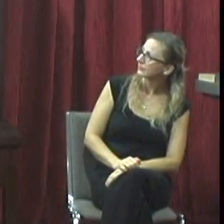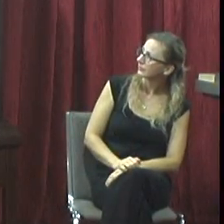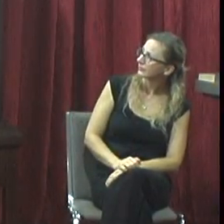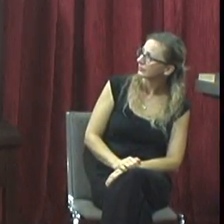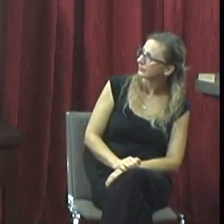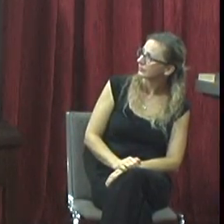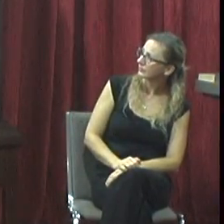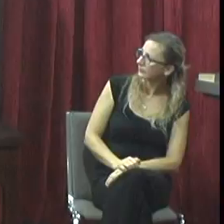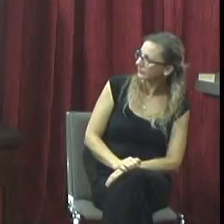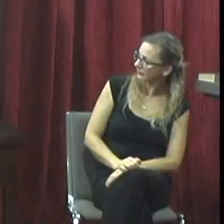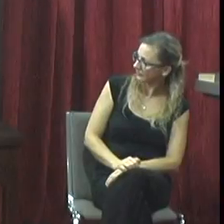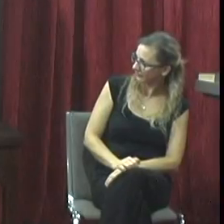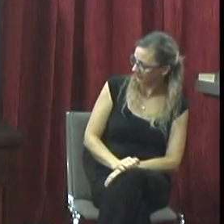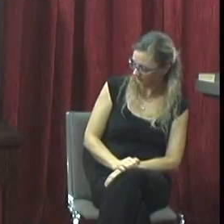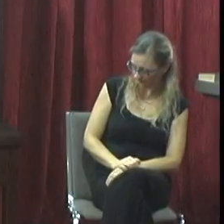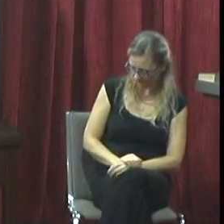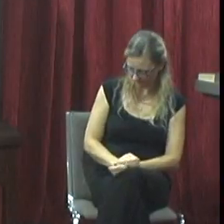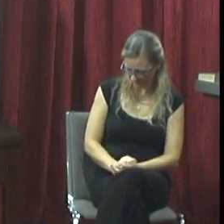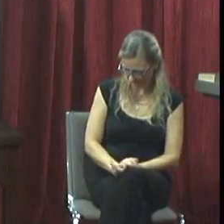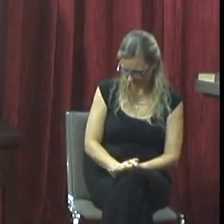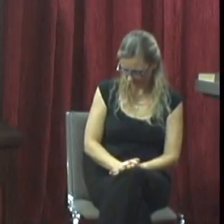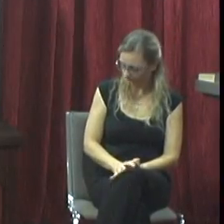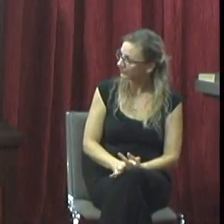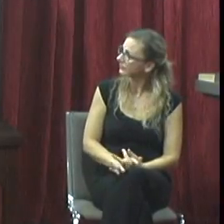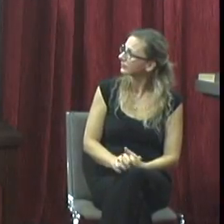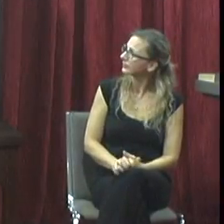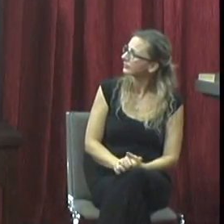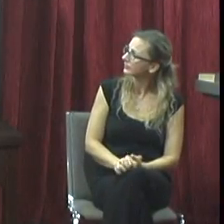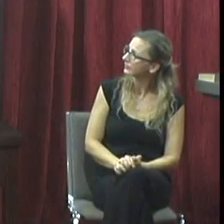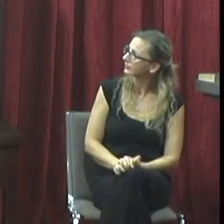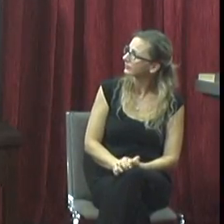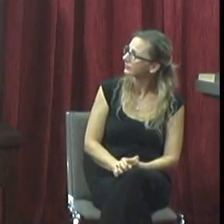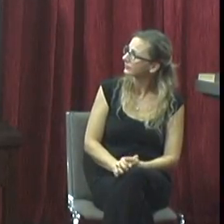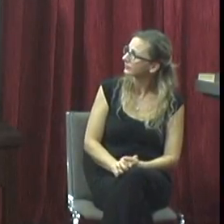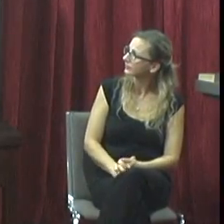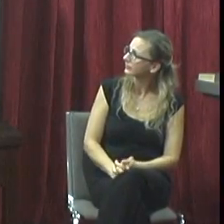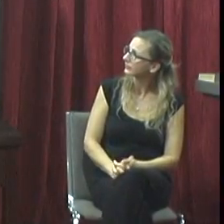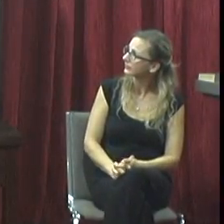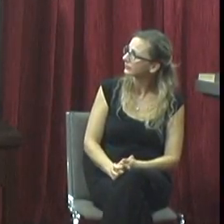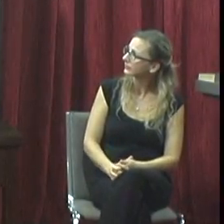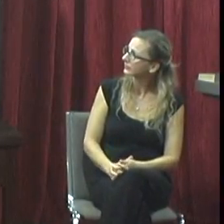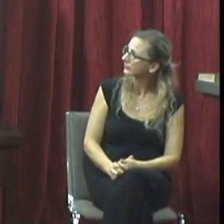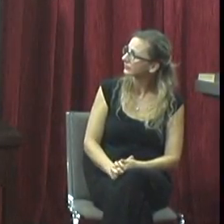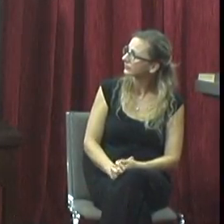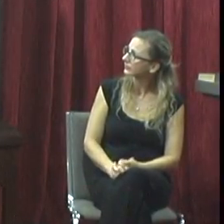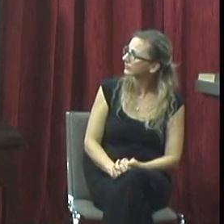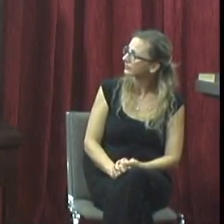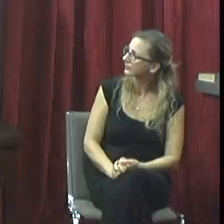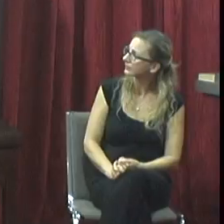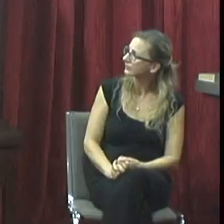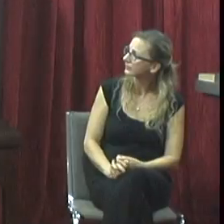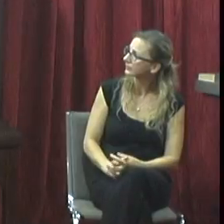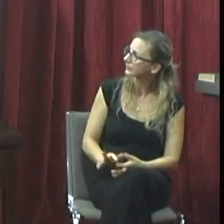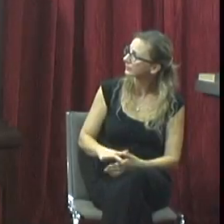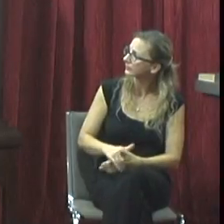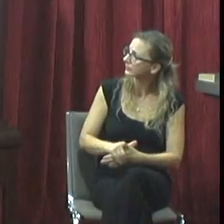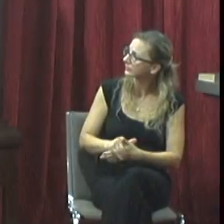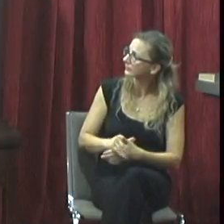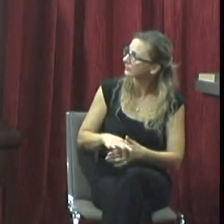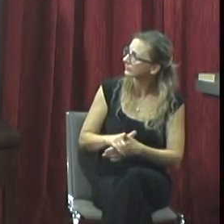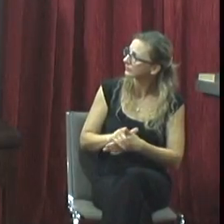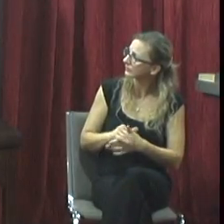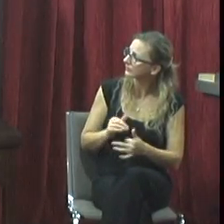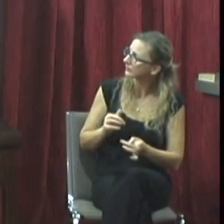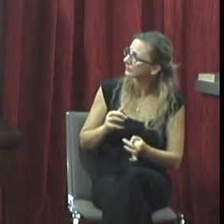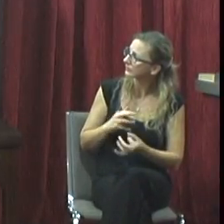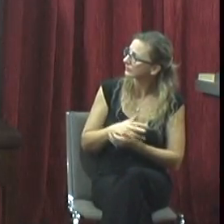back before its enemies? For when the Canaanites and all the inhabitants of the land hear of it, they will surround us and cut off our